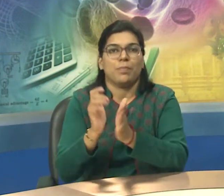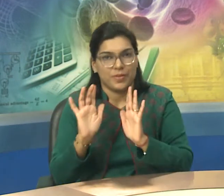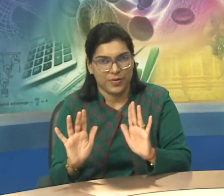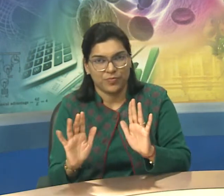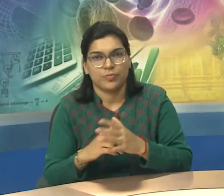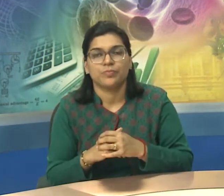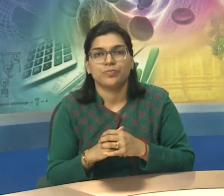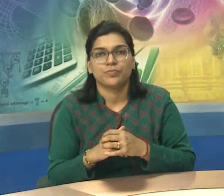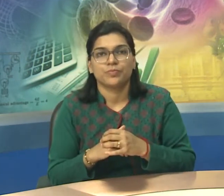knowledge